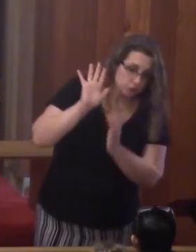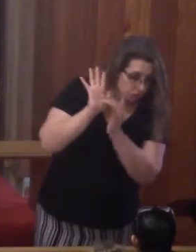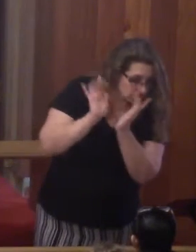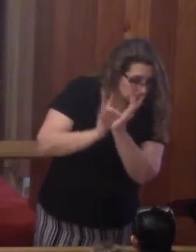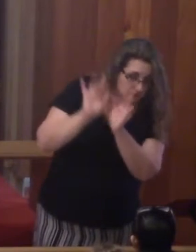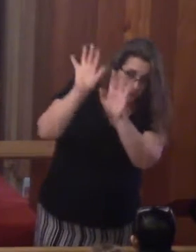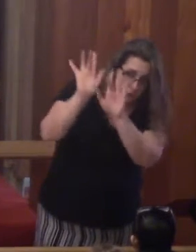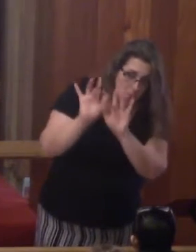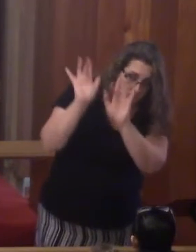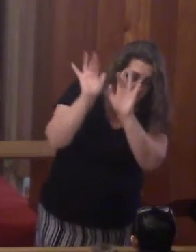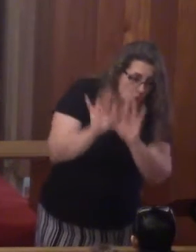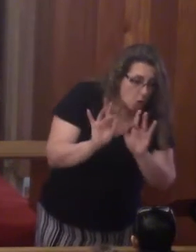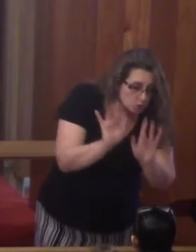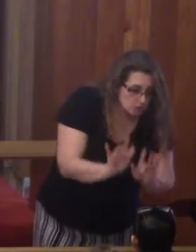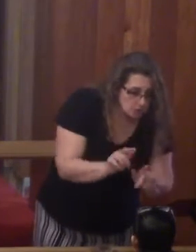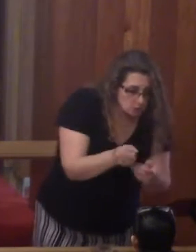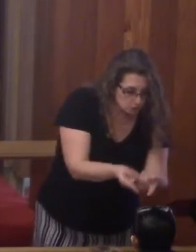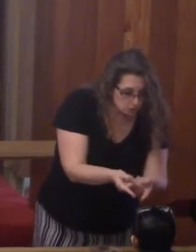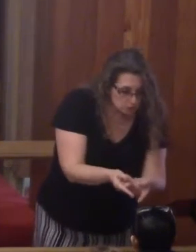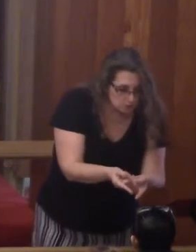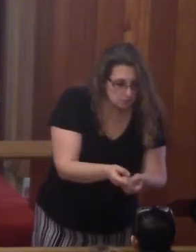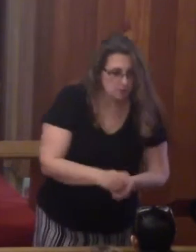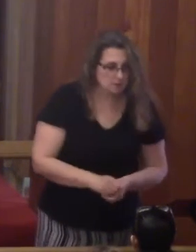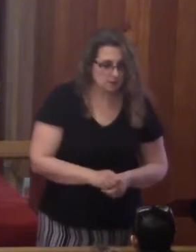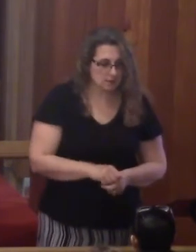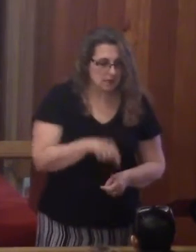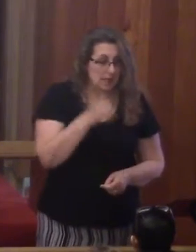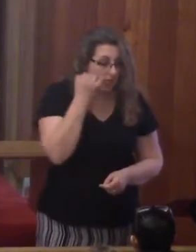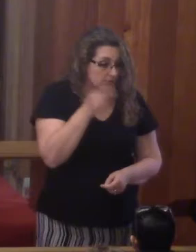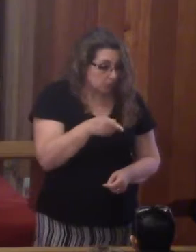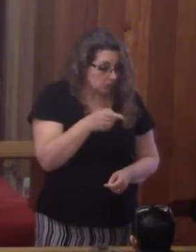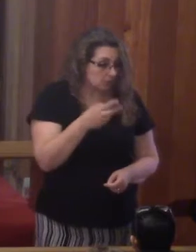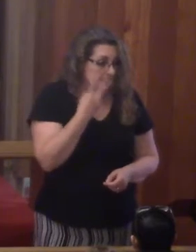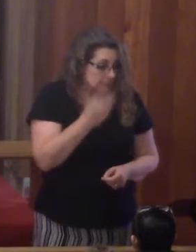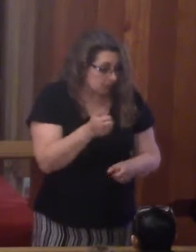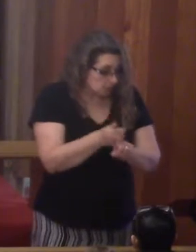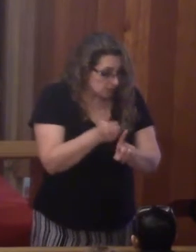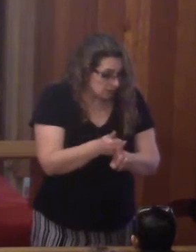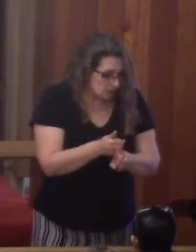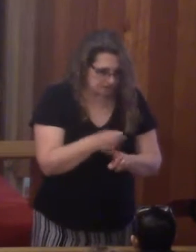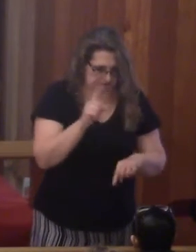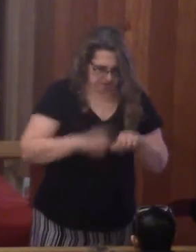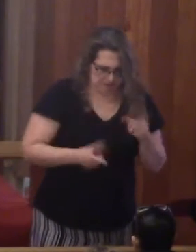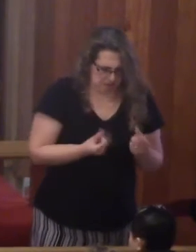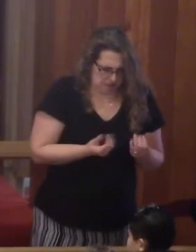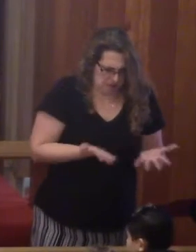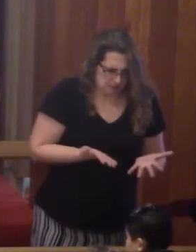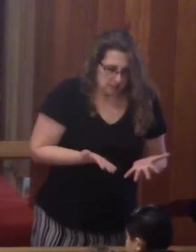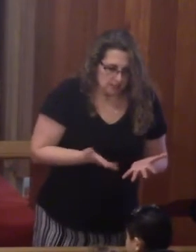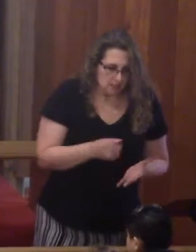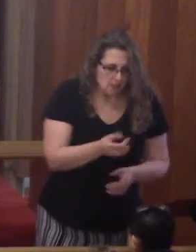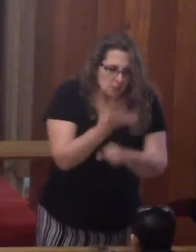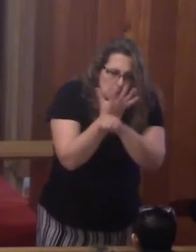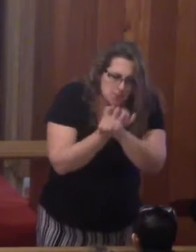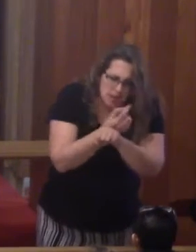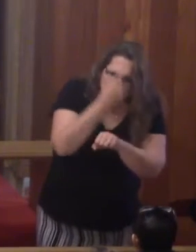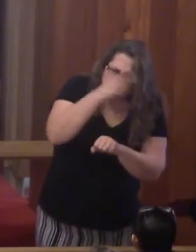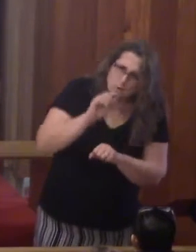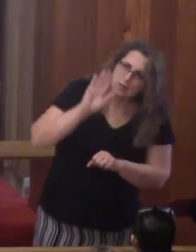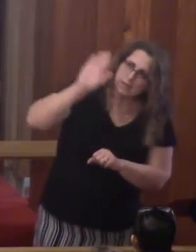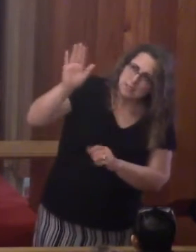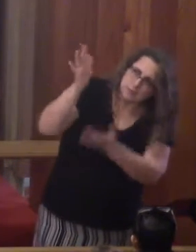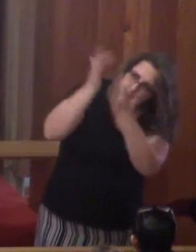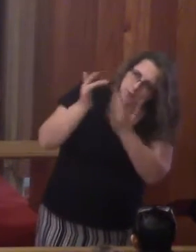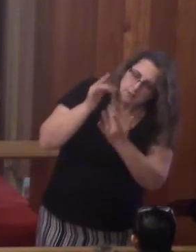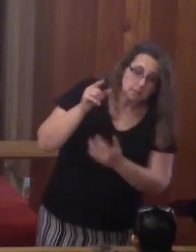on you. Only when we see ourselves as completely useless do we see and beg for the mercy of Christ, and He has it